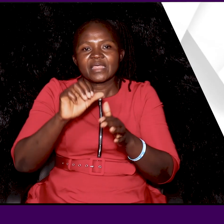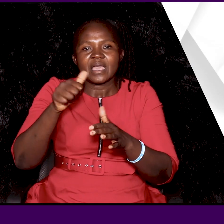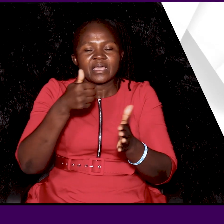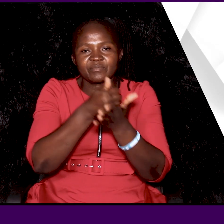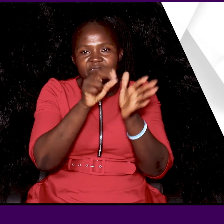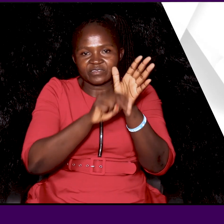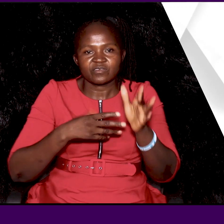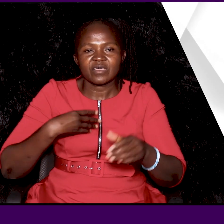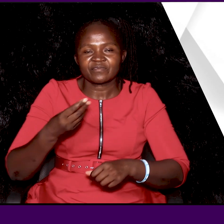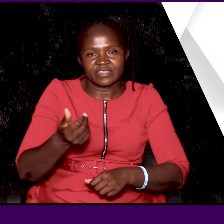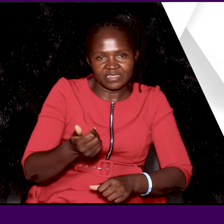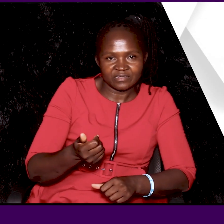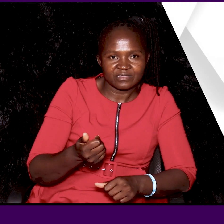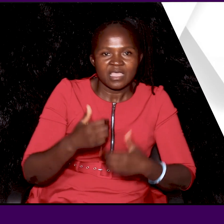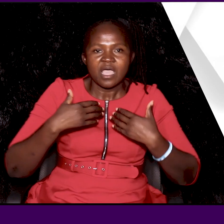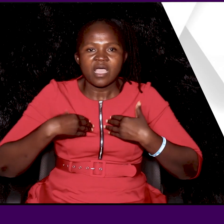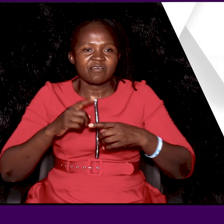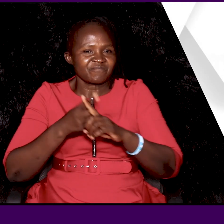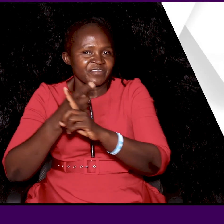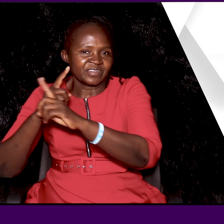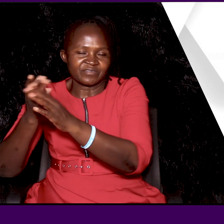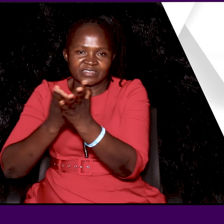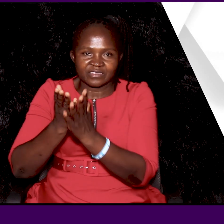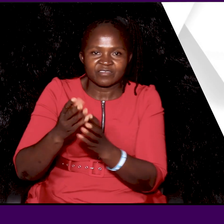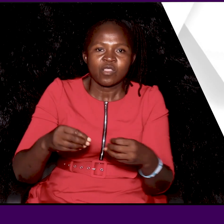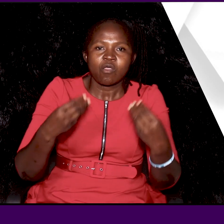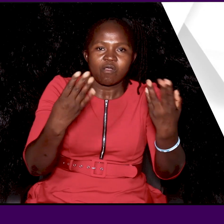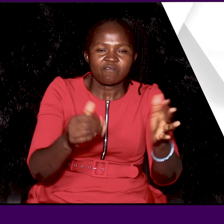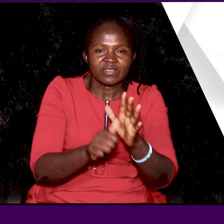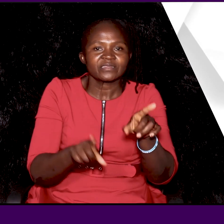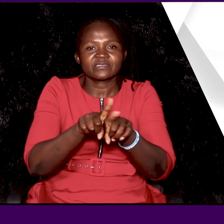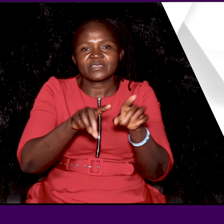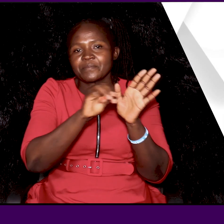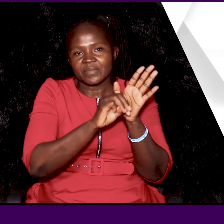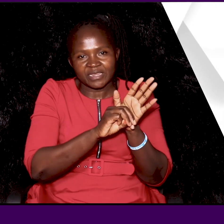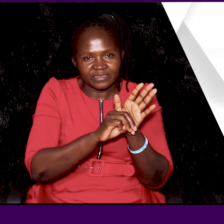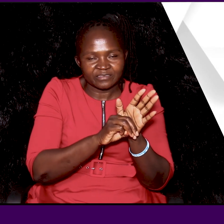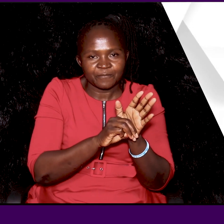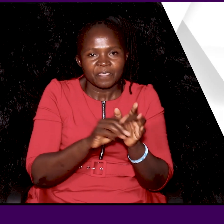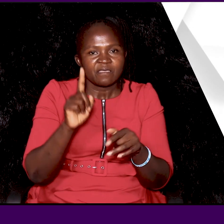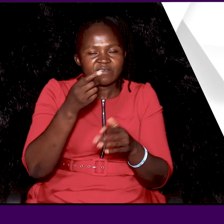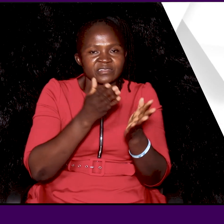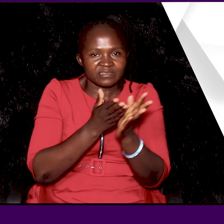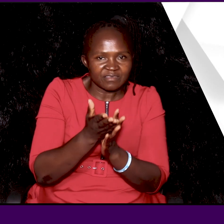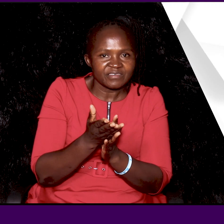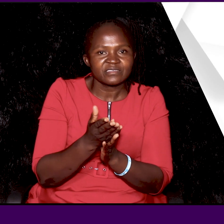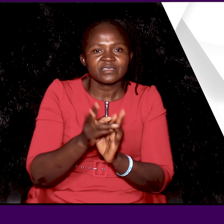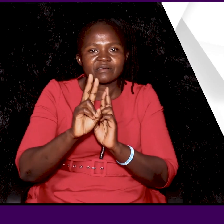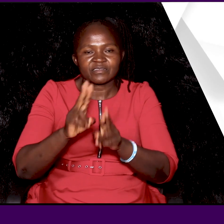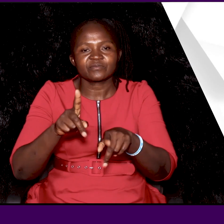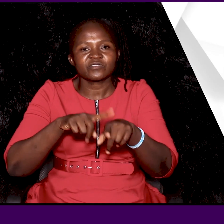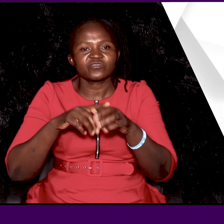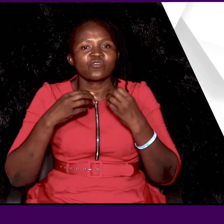administration and finance. We have several services we offer under this mandate. The first service is response